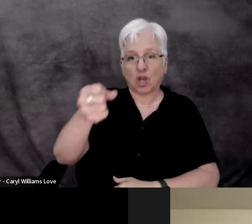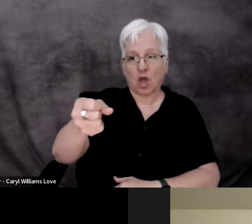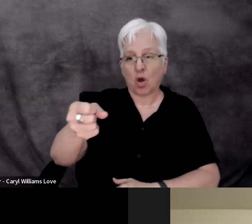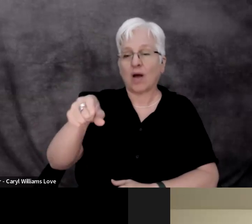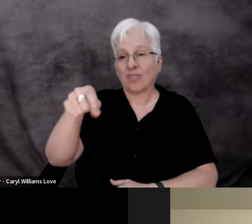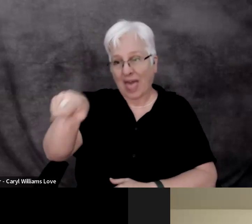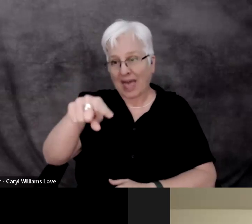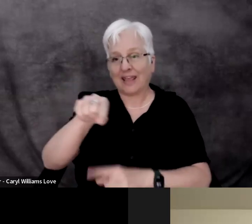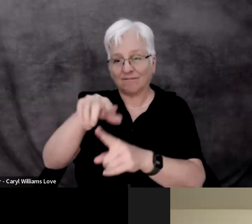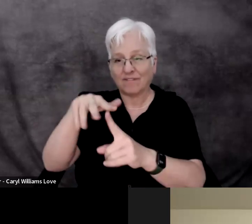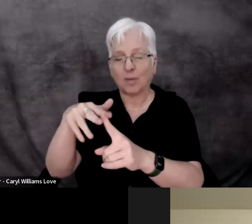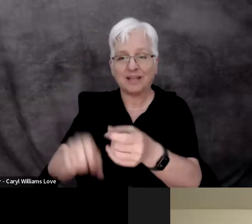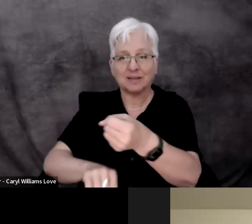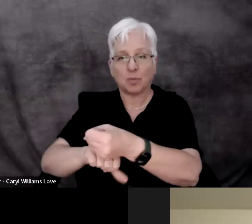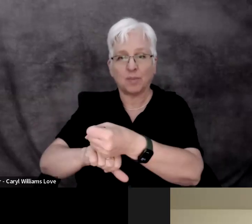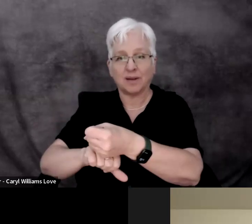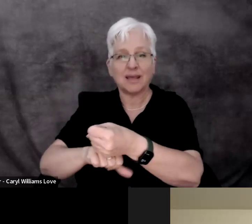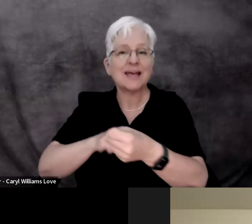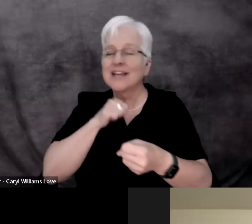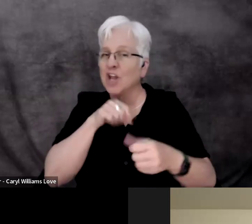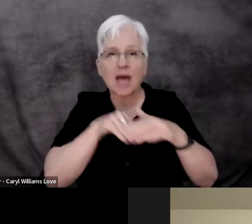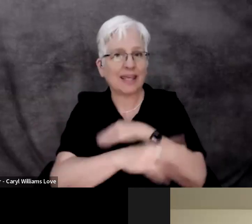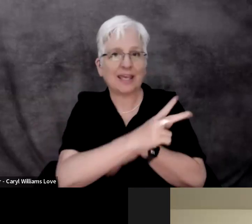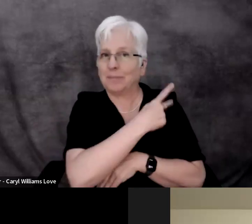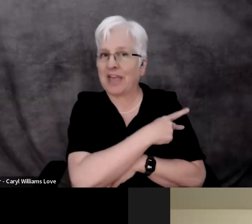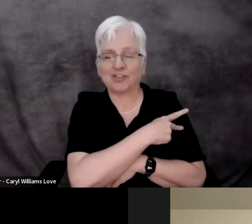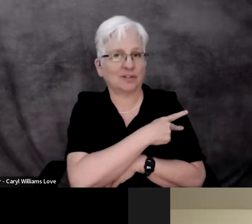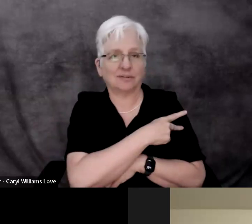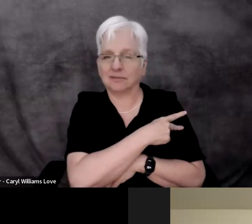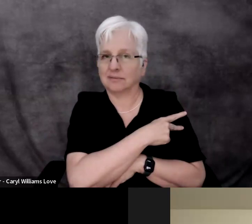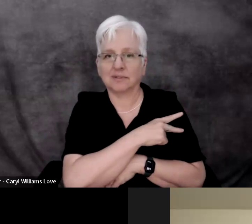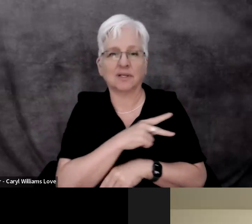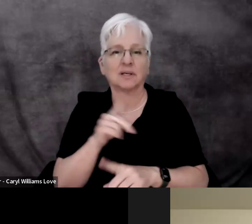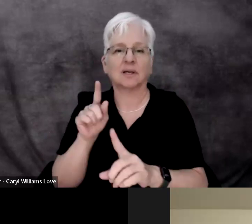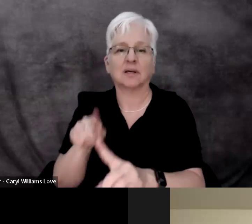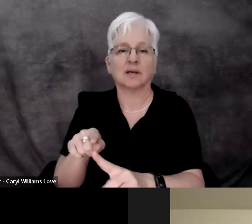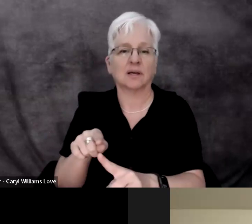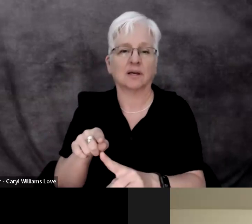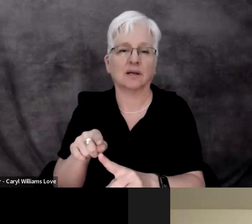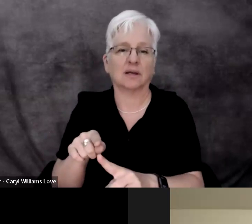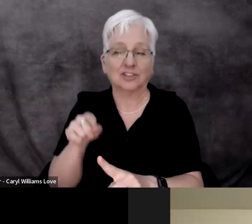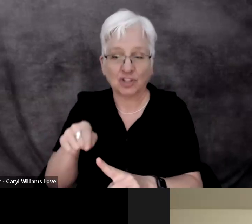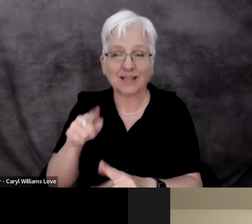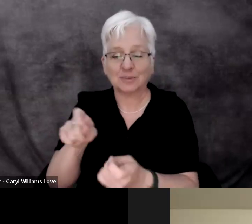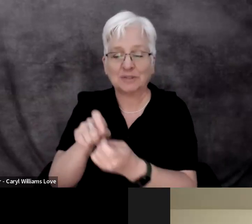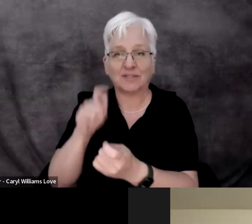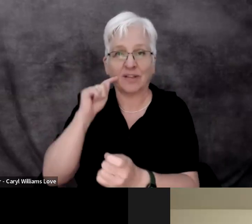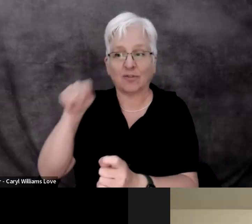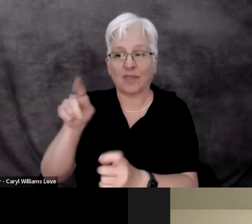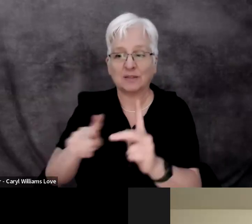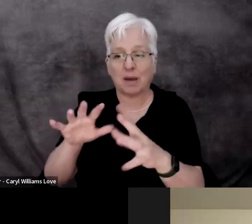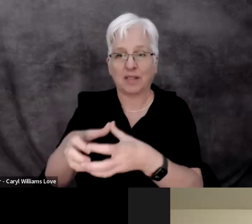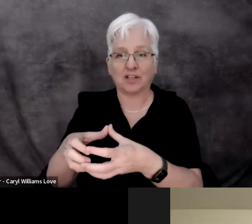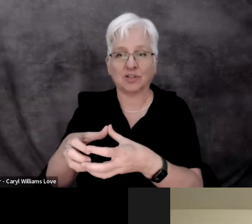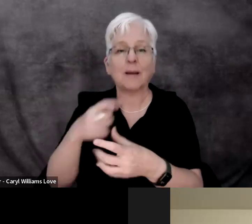environment. We can't go to the inpatient units. We can't send them there. We have to have a unique place that's just for this population. We also need the world